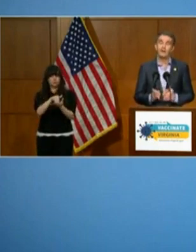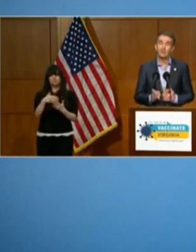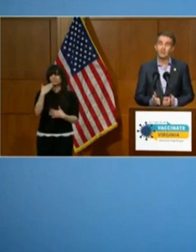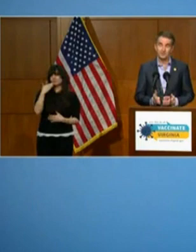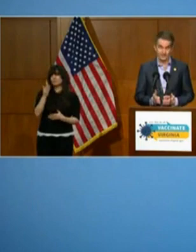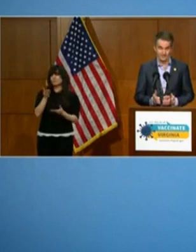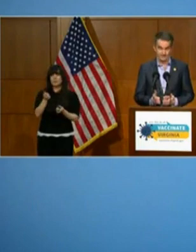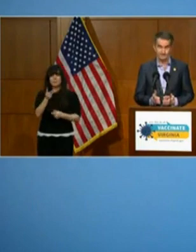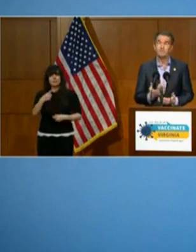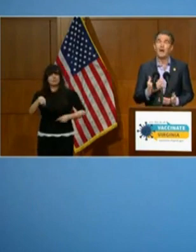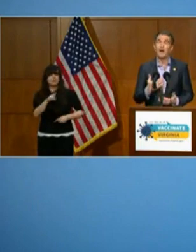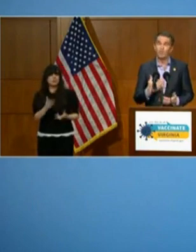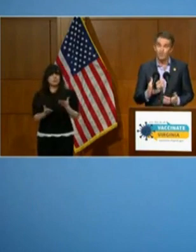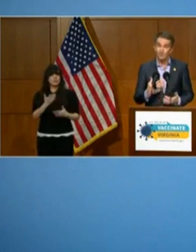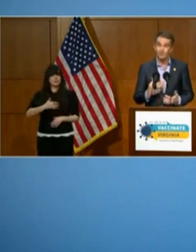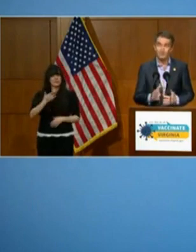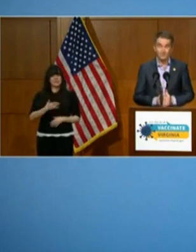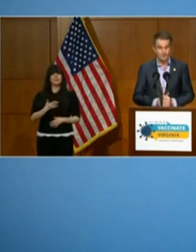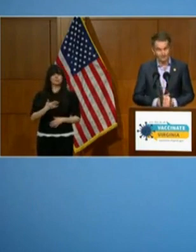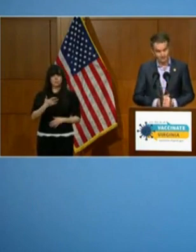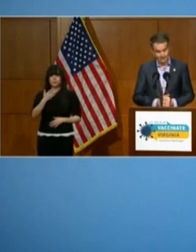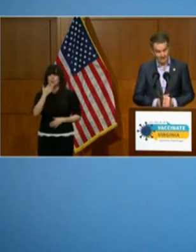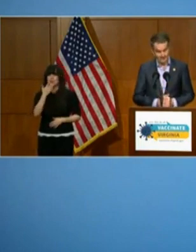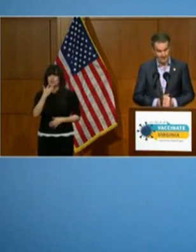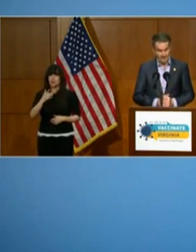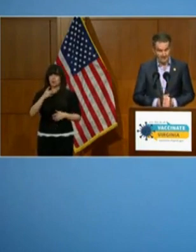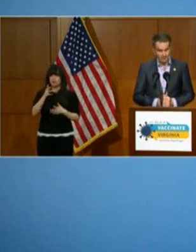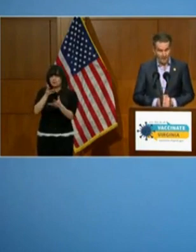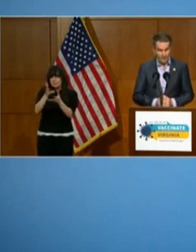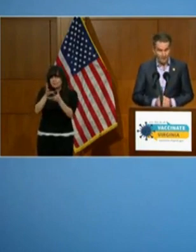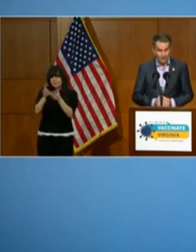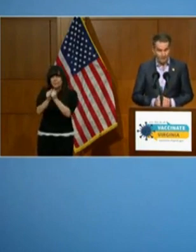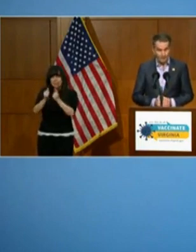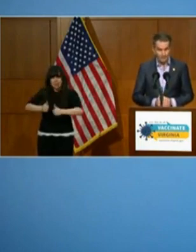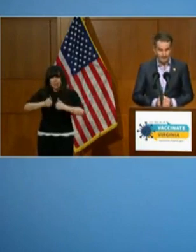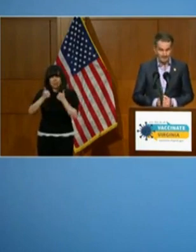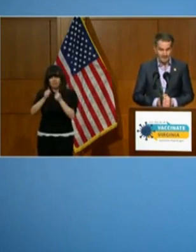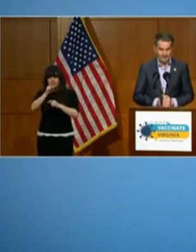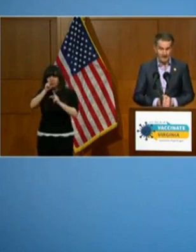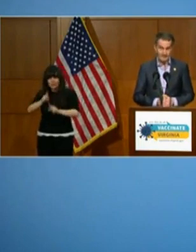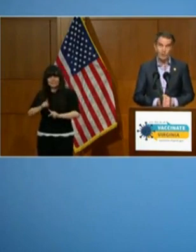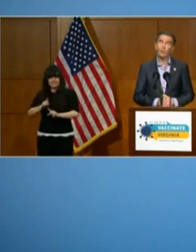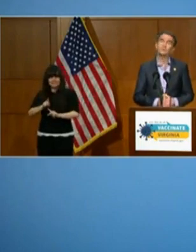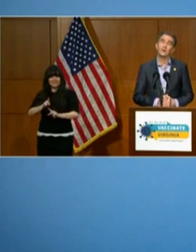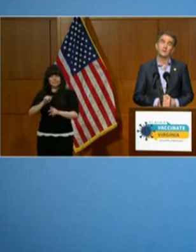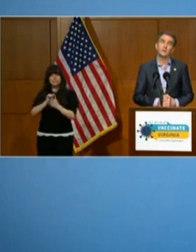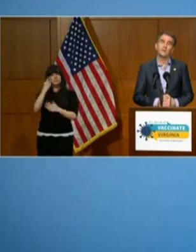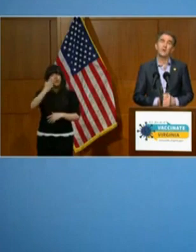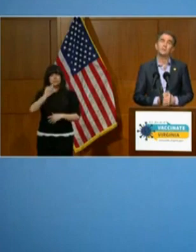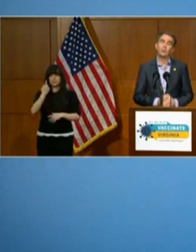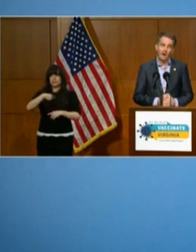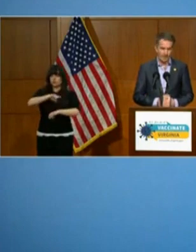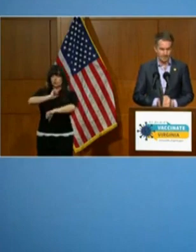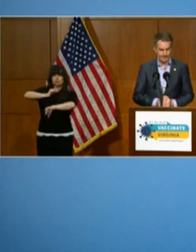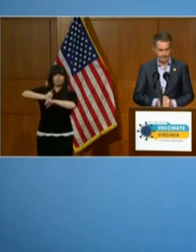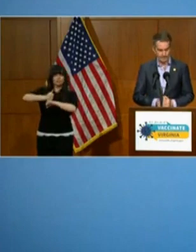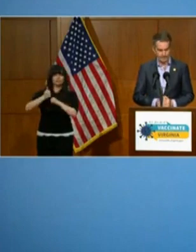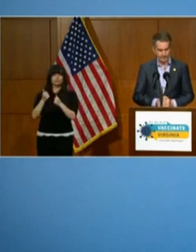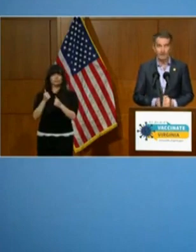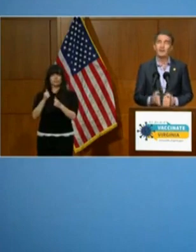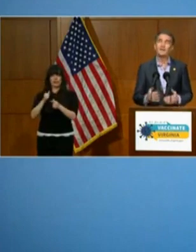a live person. I'm one of those people. That's why we also made a dedicated call center a